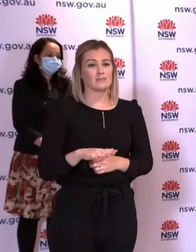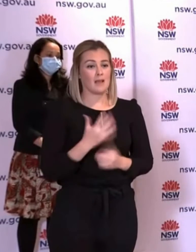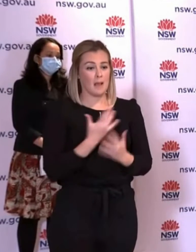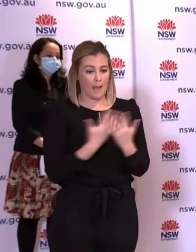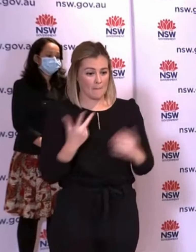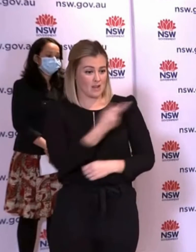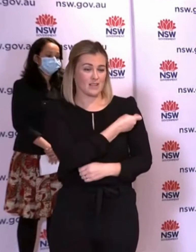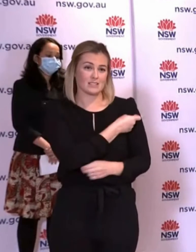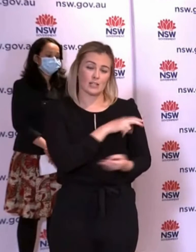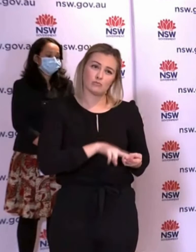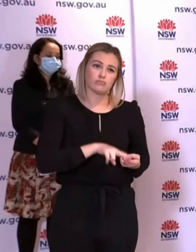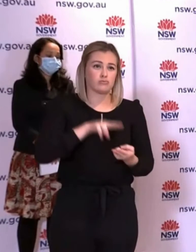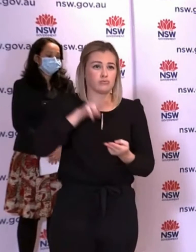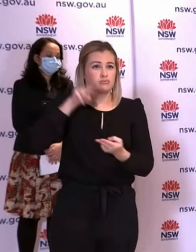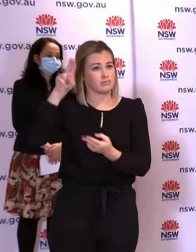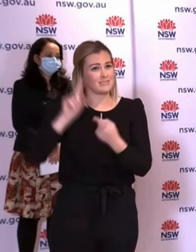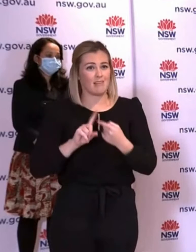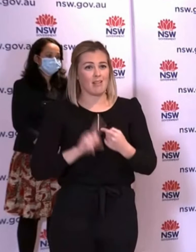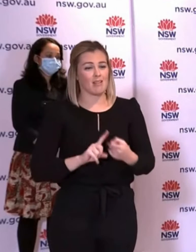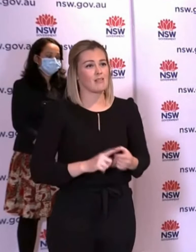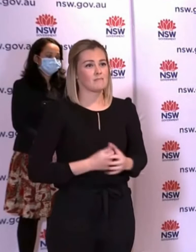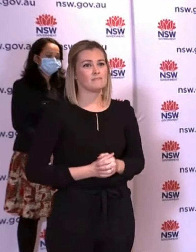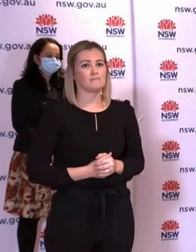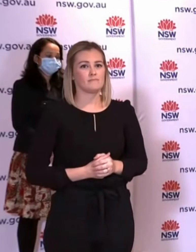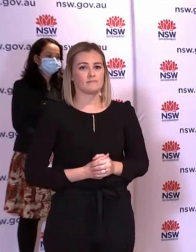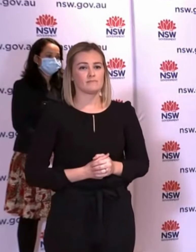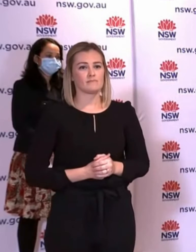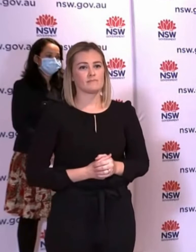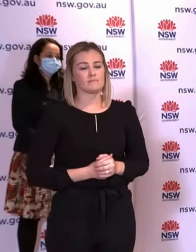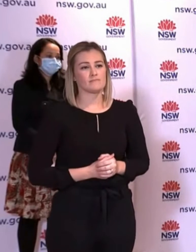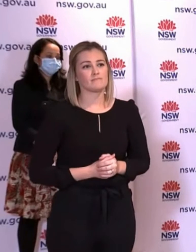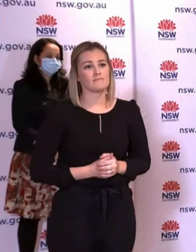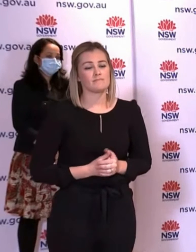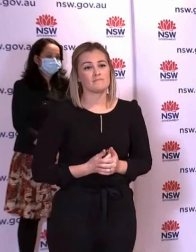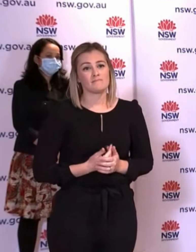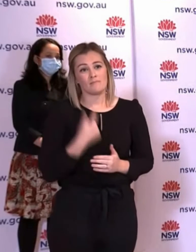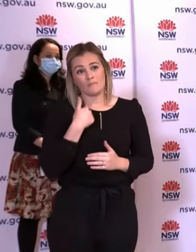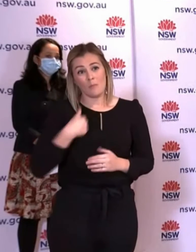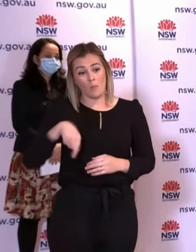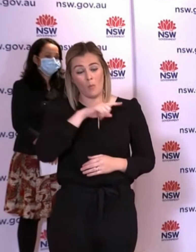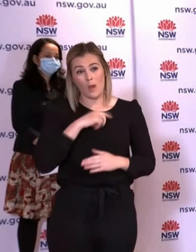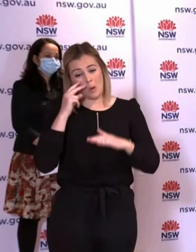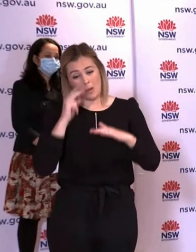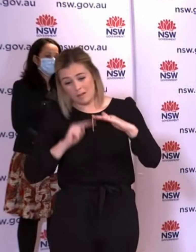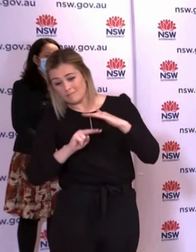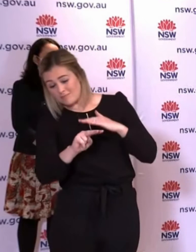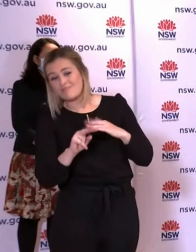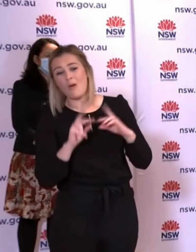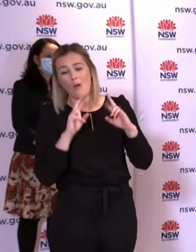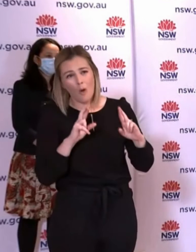is our goal here, and it is what's leading us to hopefully a brighter couple of months